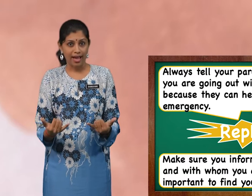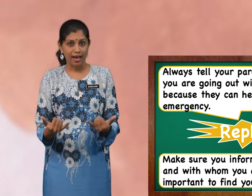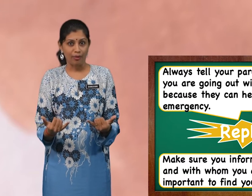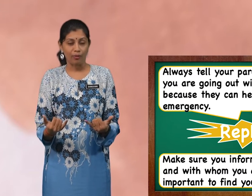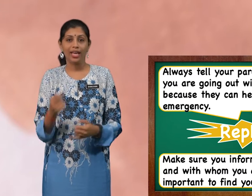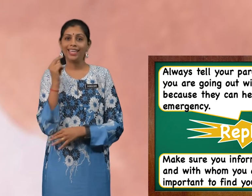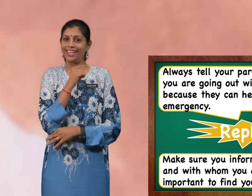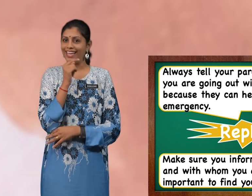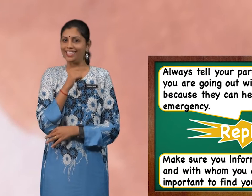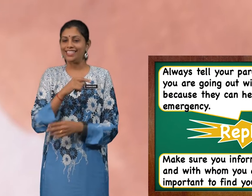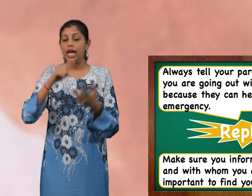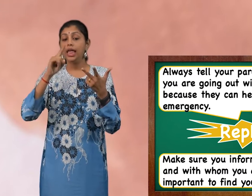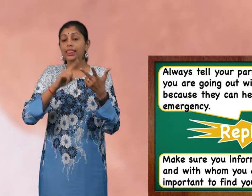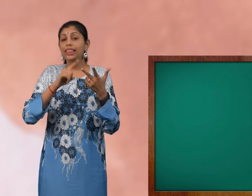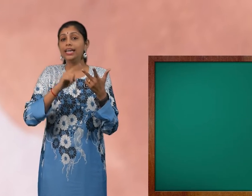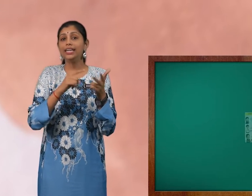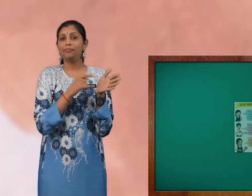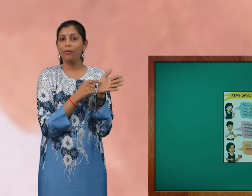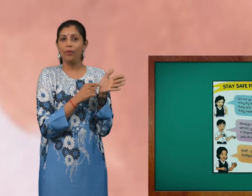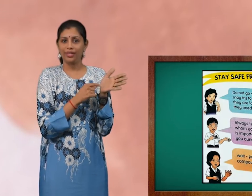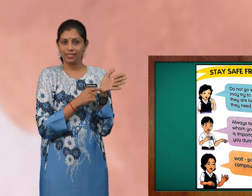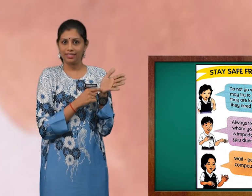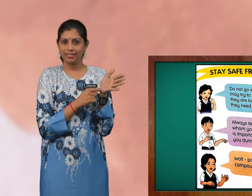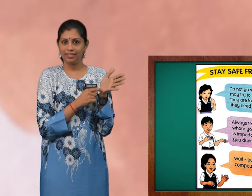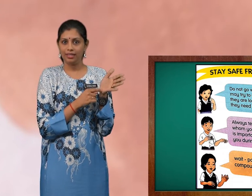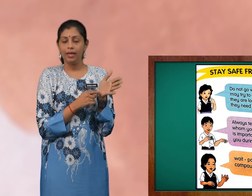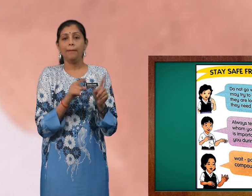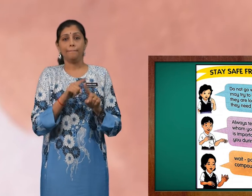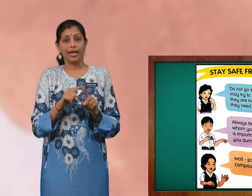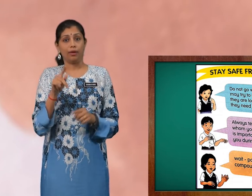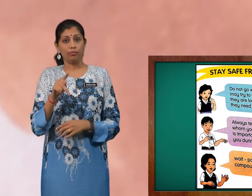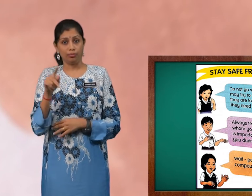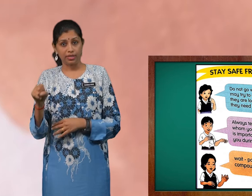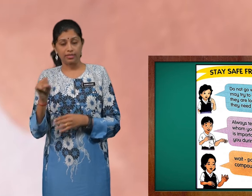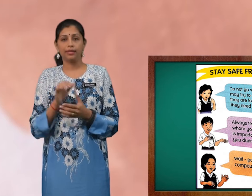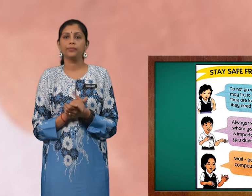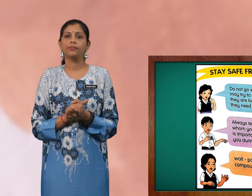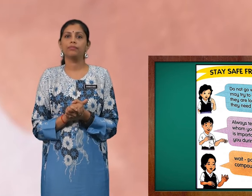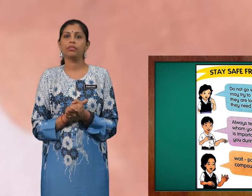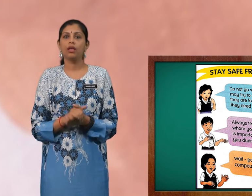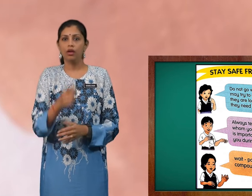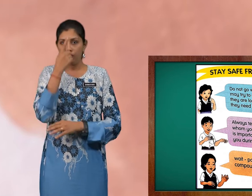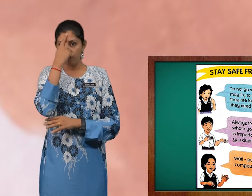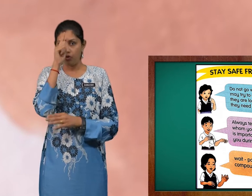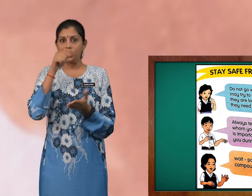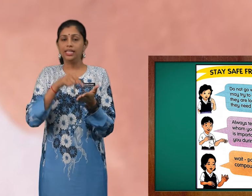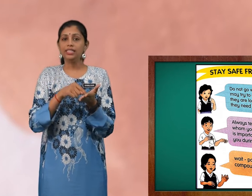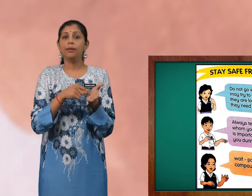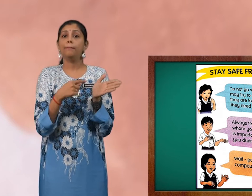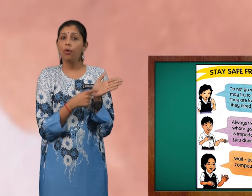Now, here is the third point. But pupils, for this